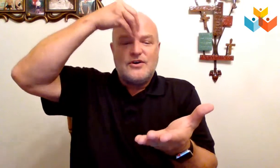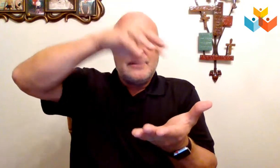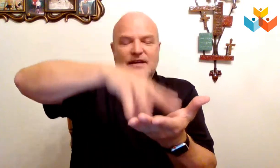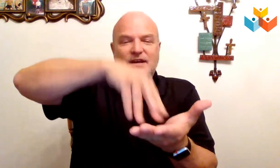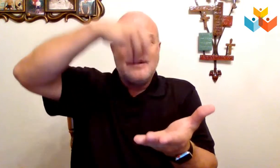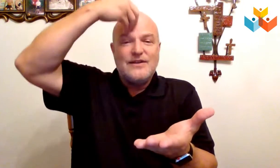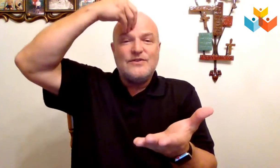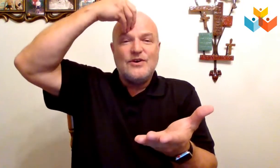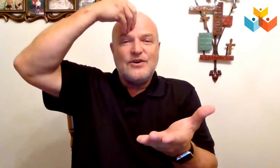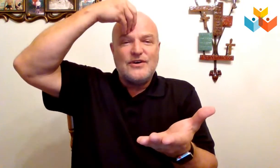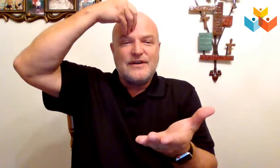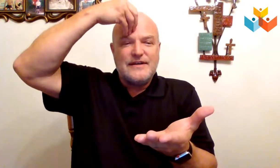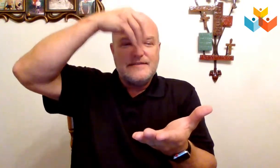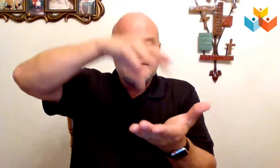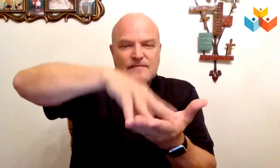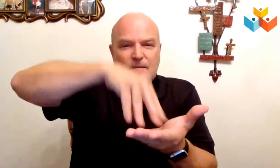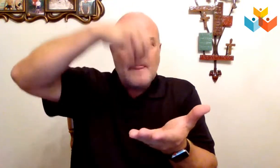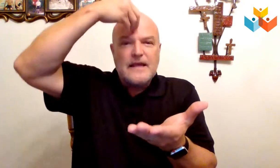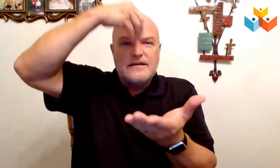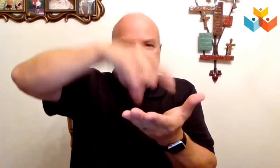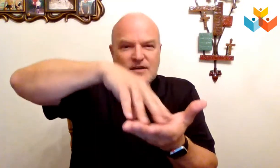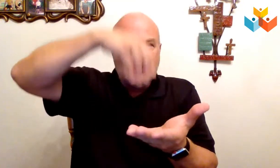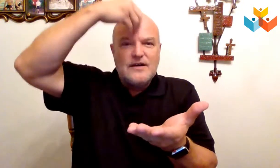paper. Learn.